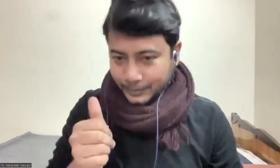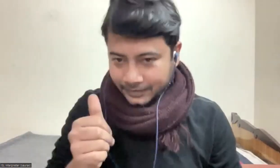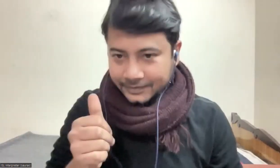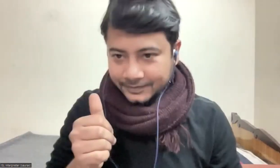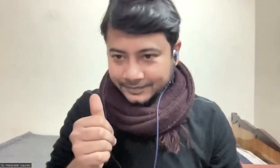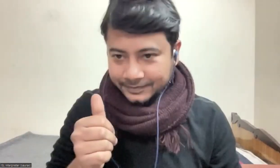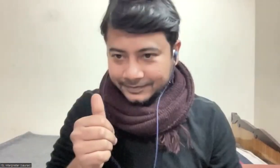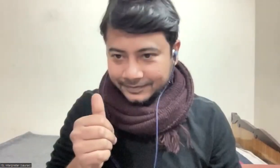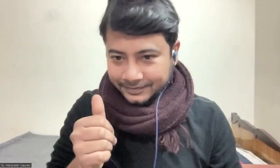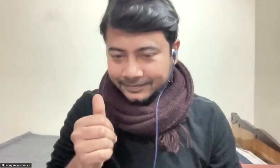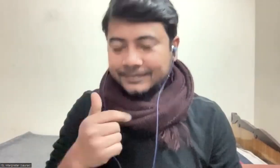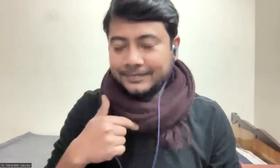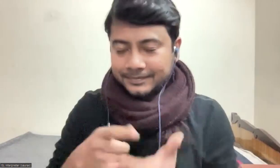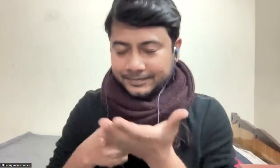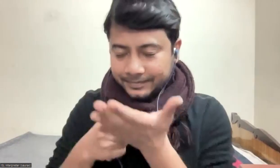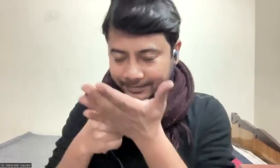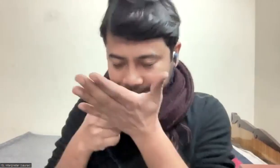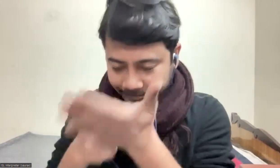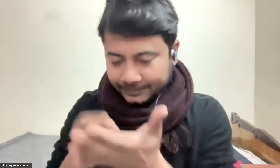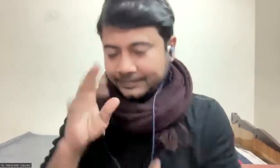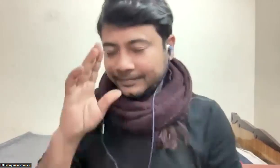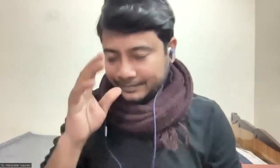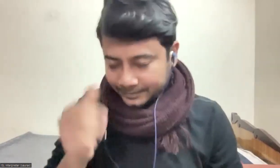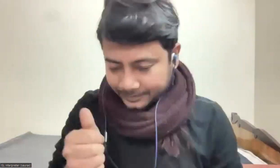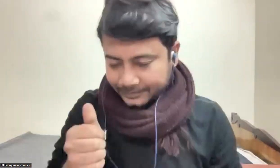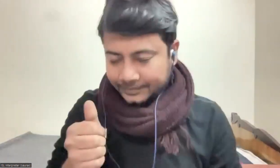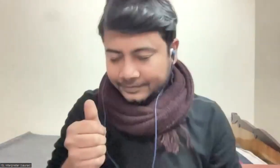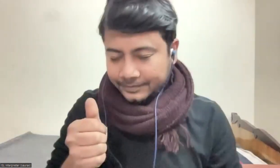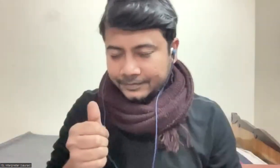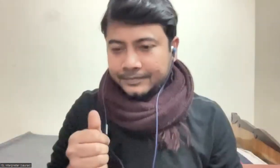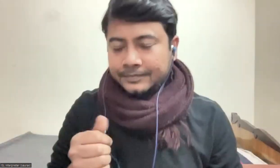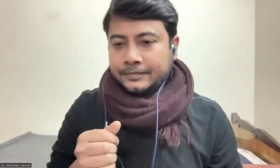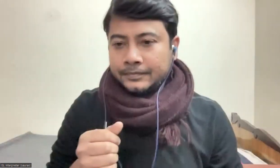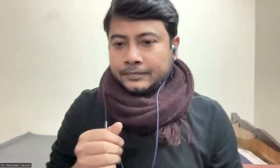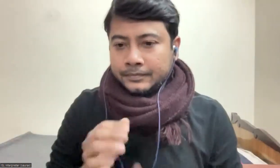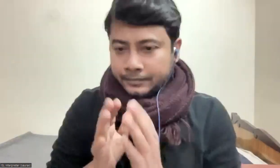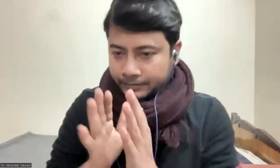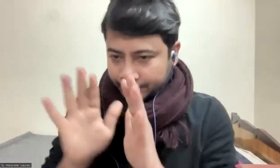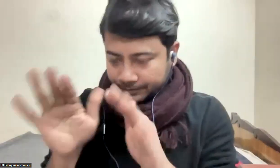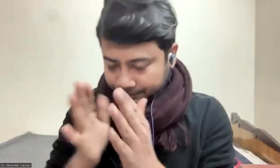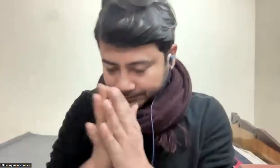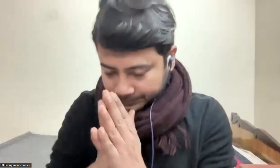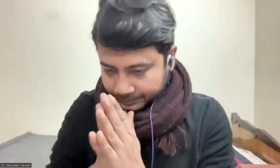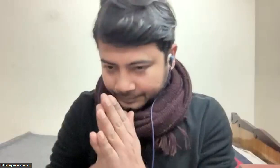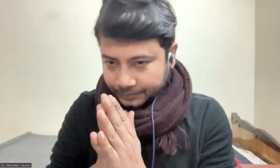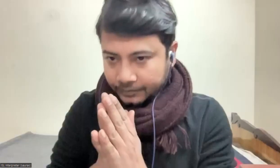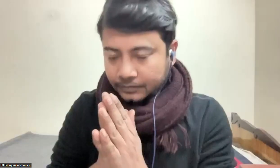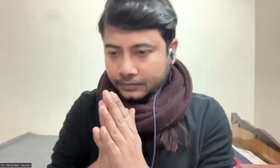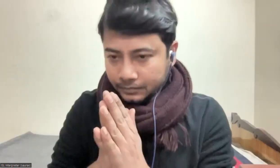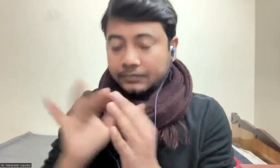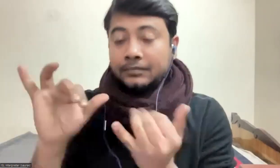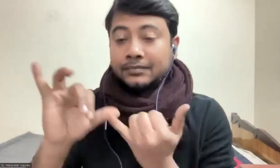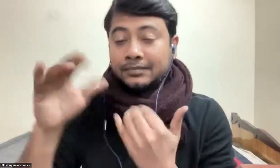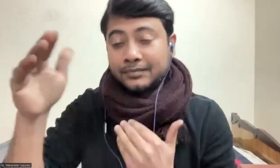I offer my respects to His Divine Grace, A.C. Bhaktivedanta Swami Prabhupada, who is very dear to Lord Krishna.